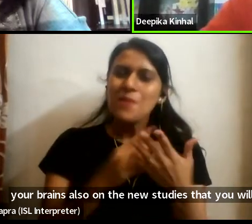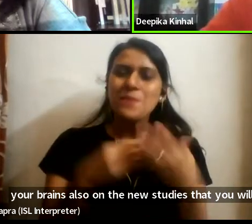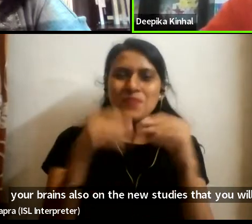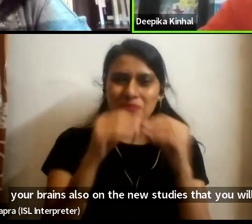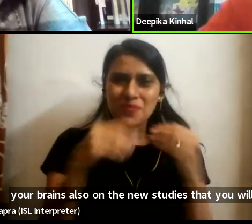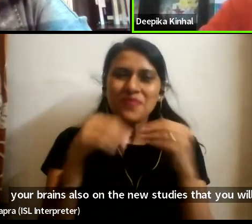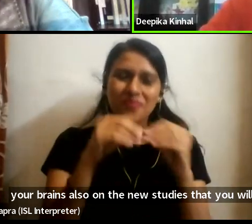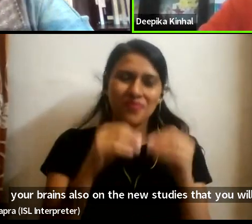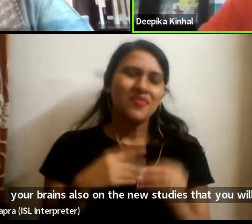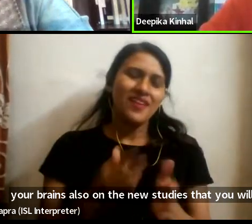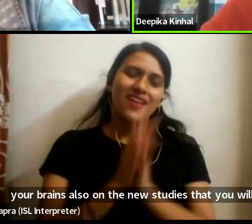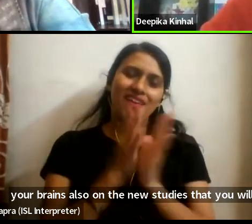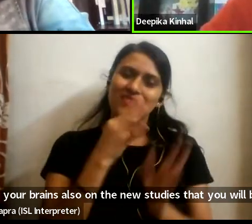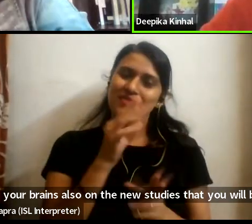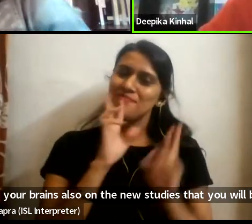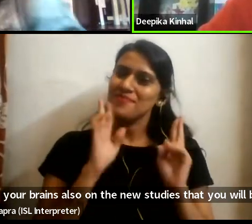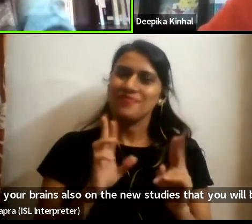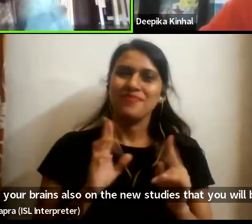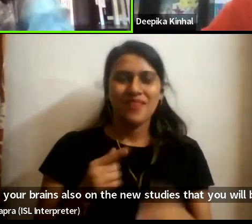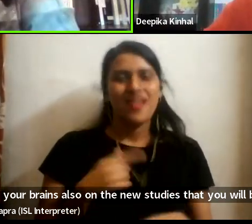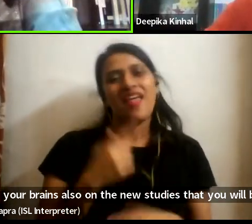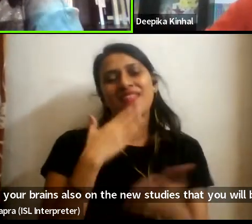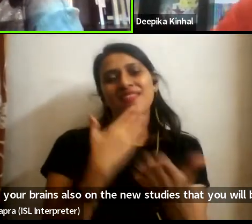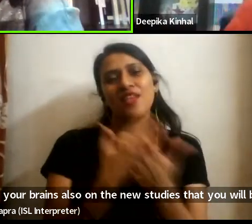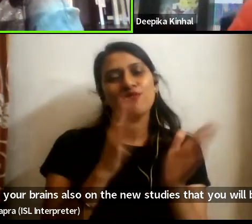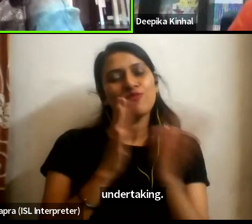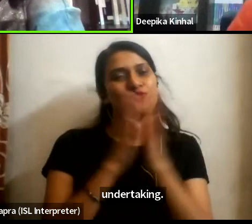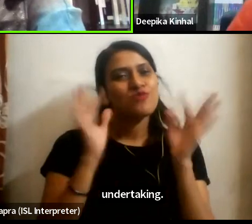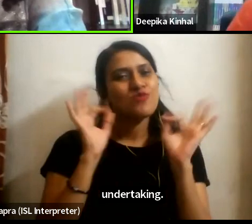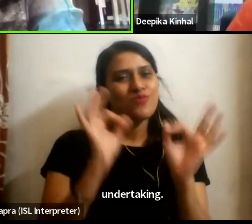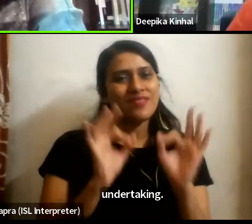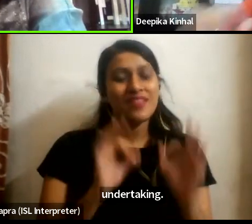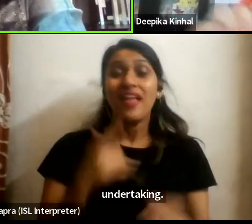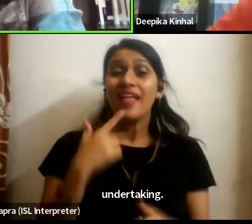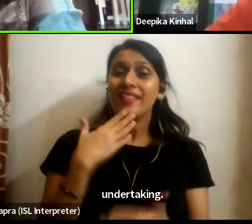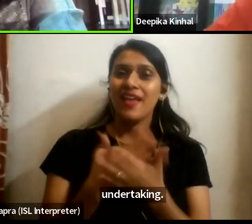undertaking. Thank you once again. Thanks Thank you also so much, to Deepika. and Atul,